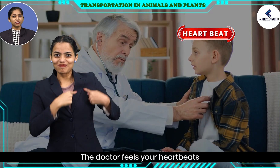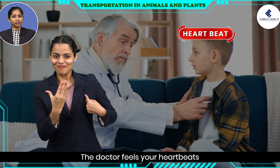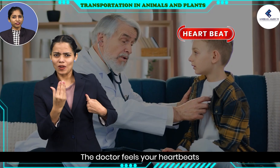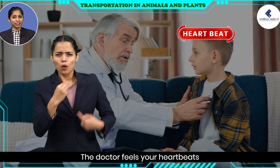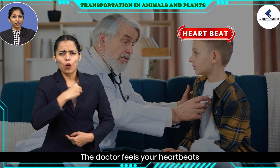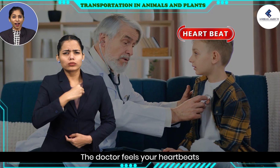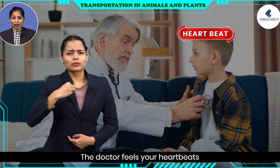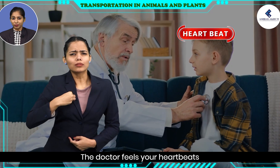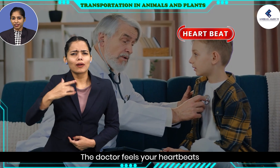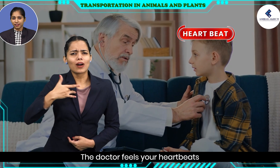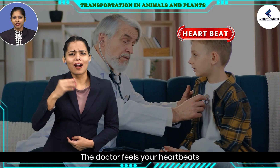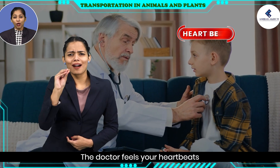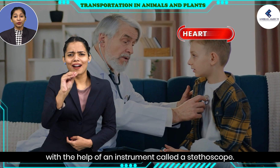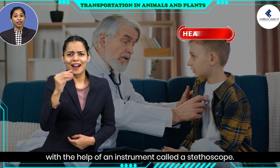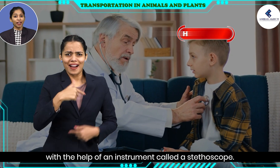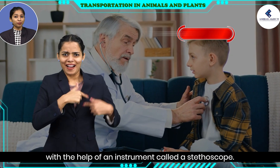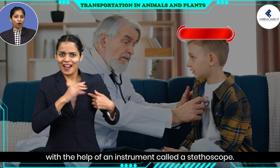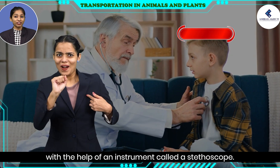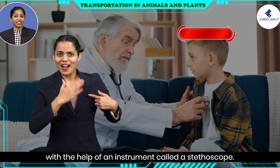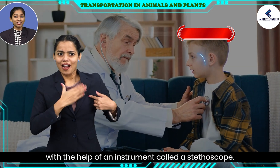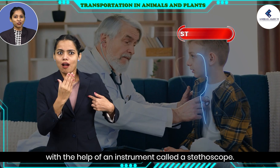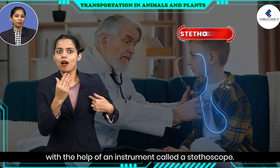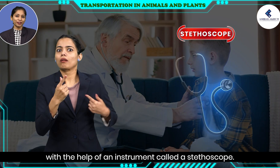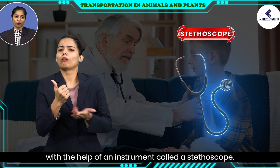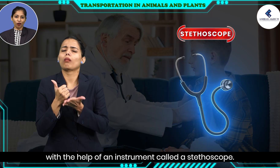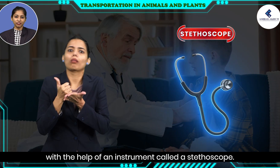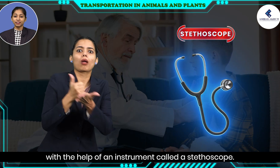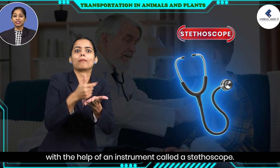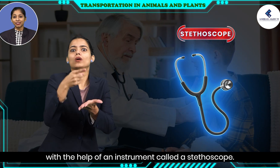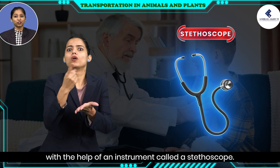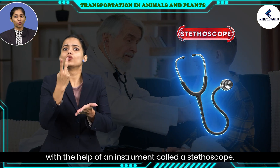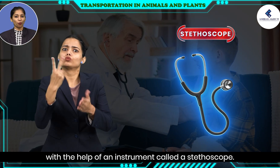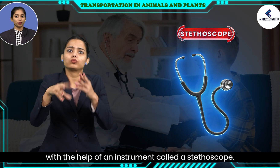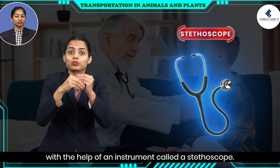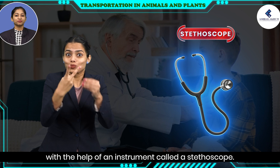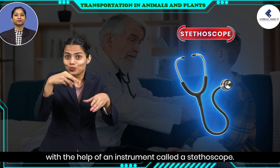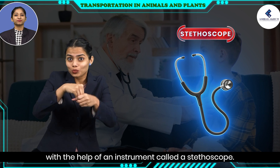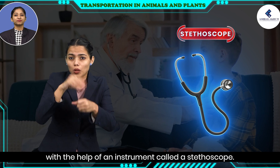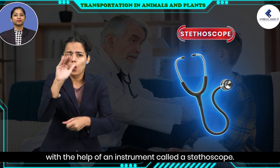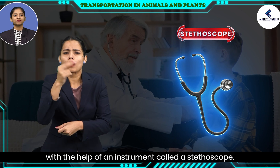The doctor feels your heartbeats with the help of an instrument called a stethoscope.